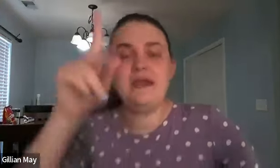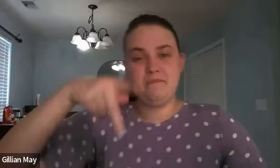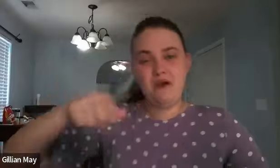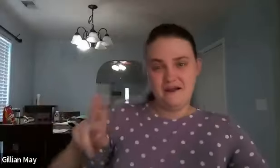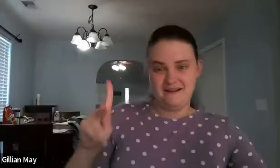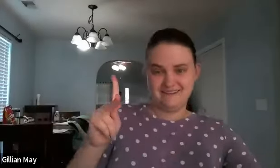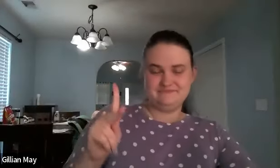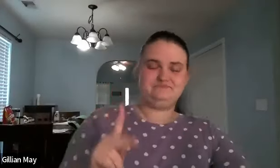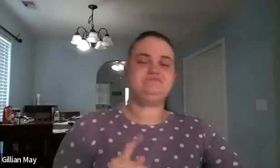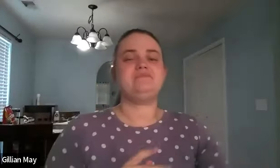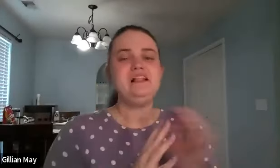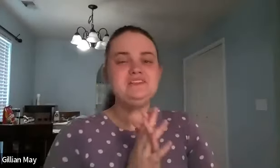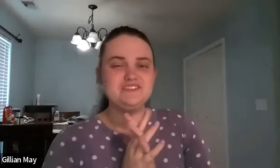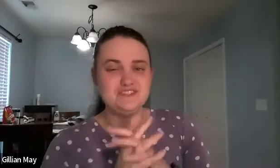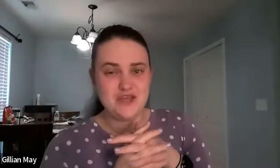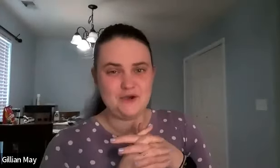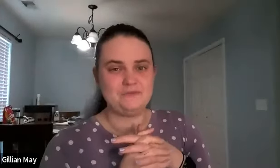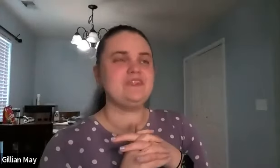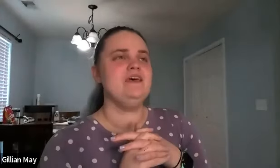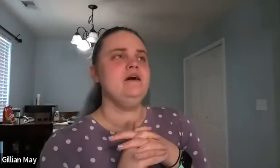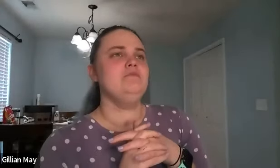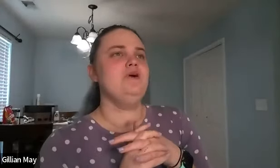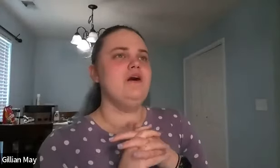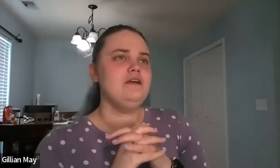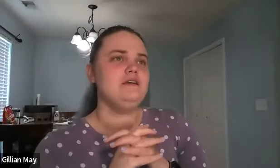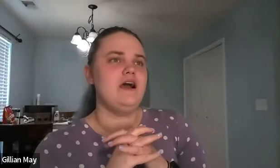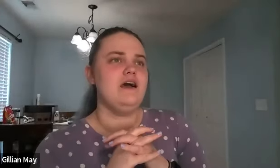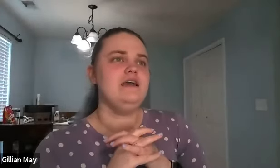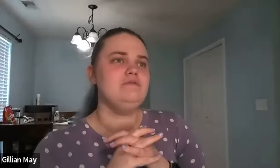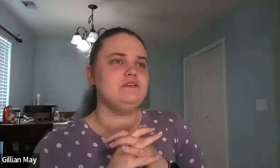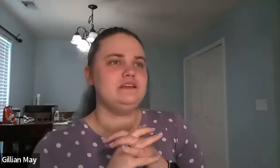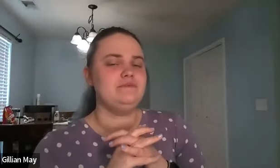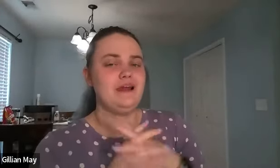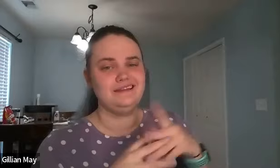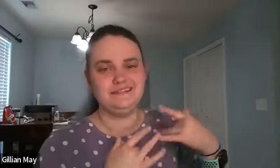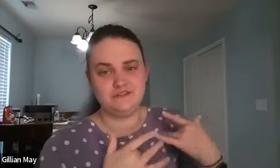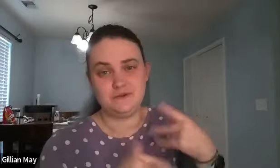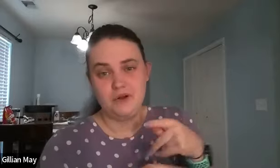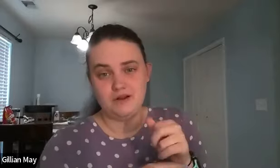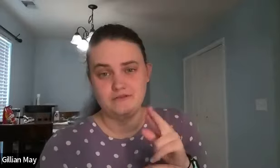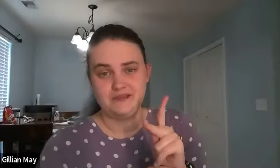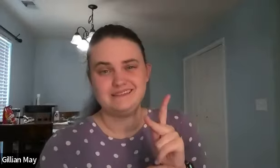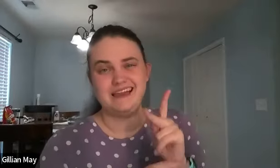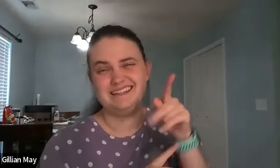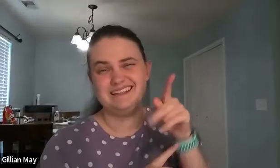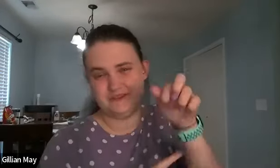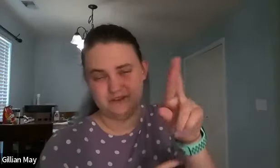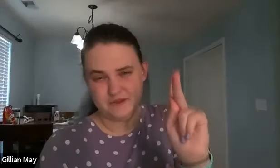Okay, park. So park, what I tend to do for park for me is I tend to finger spell